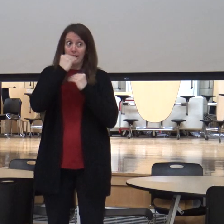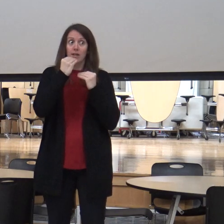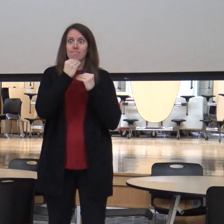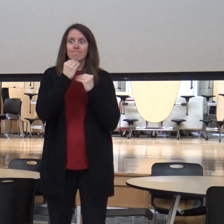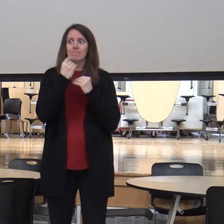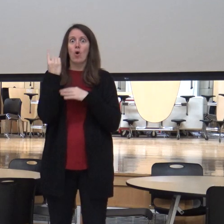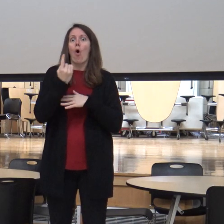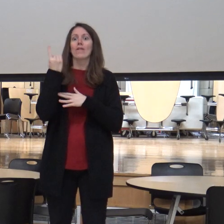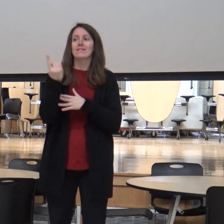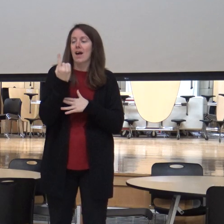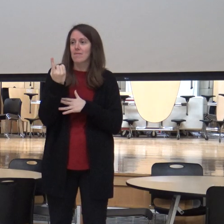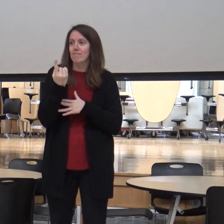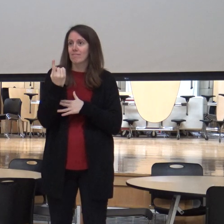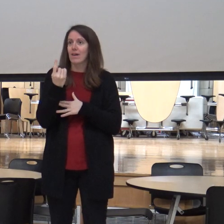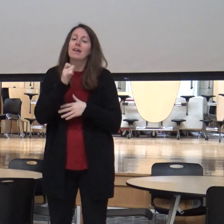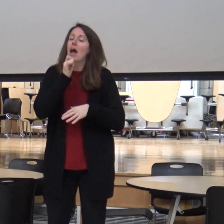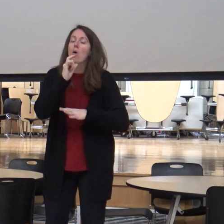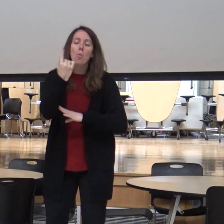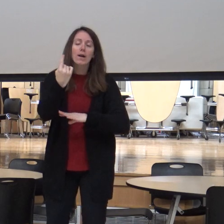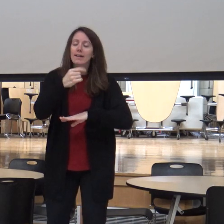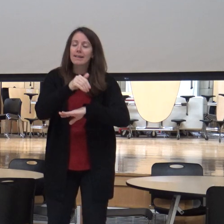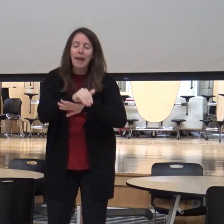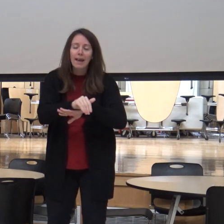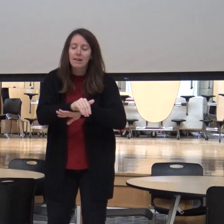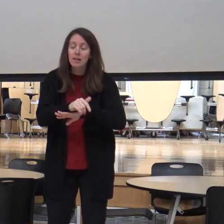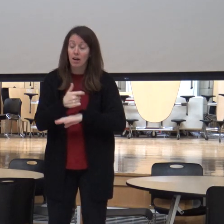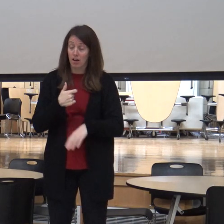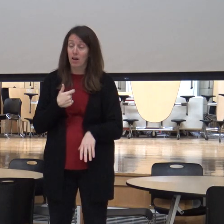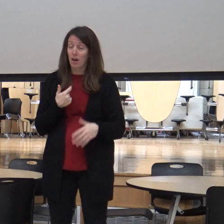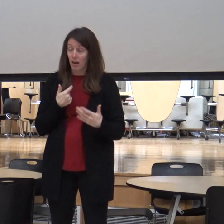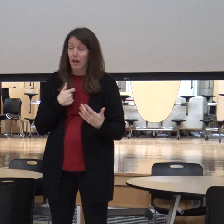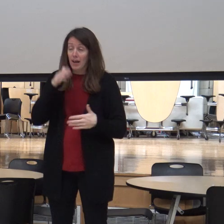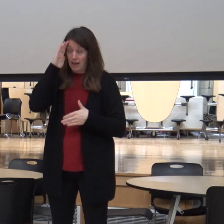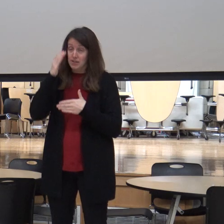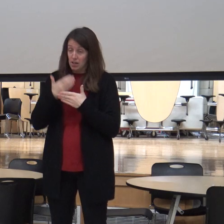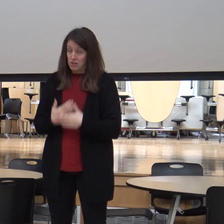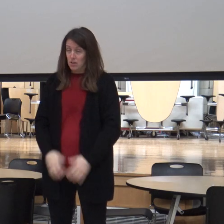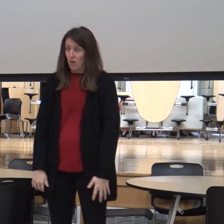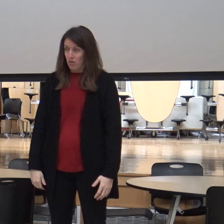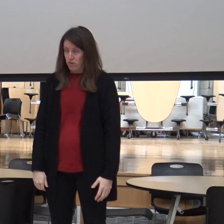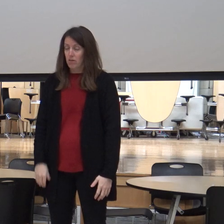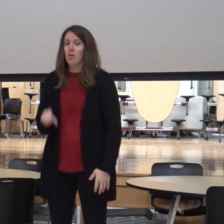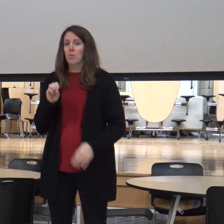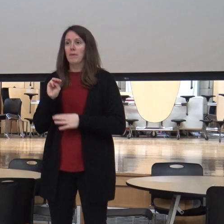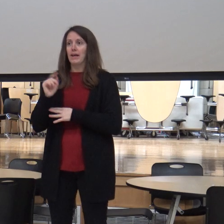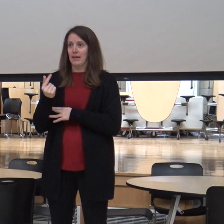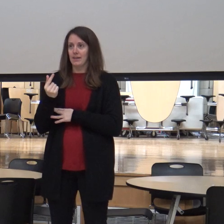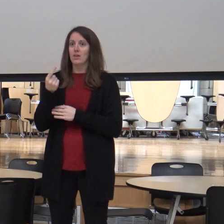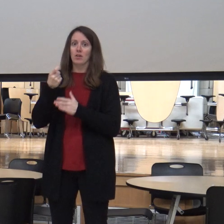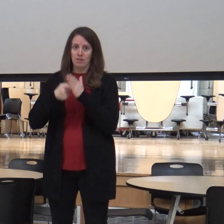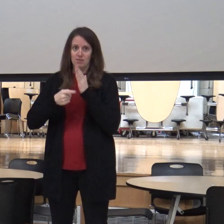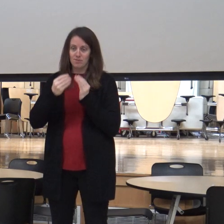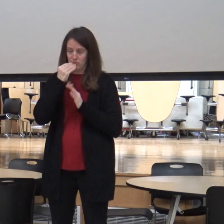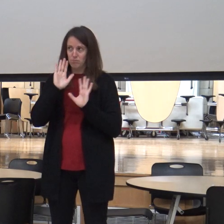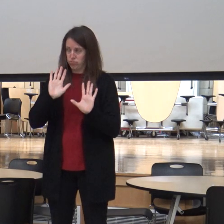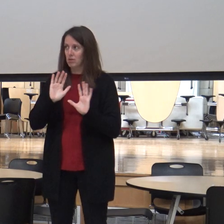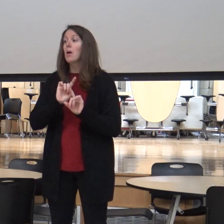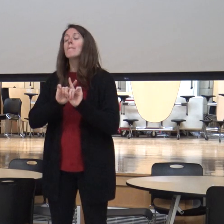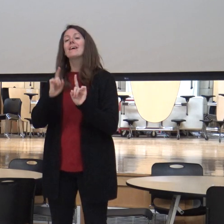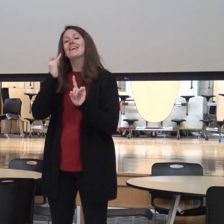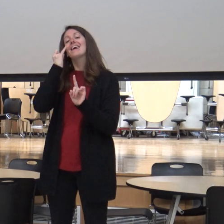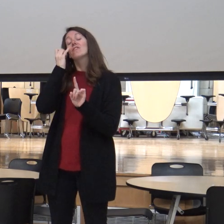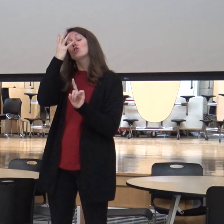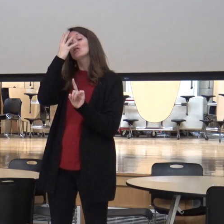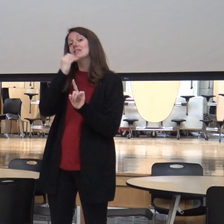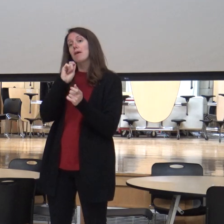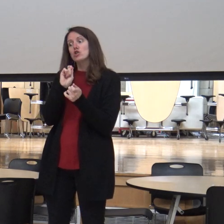day. And teenage sons and the grocery bills, oh my God. But let's say it changes, right? The sleep changes